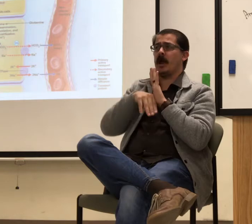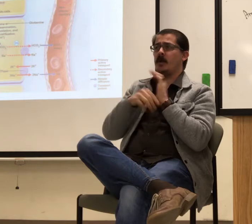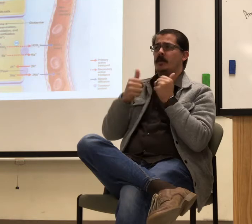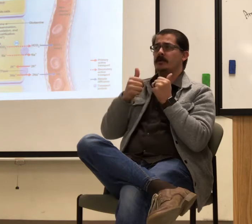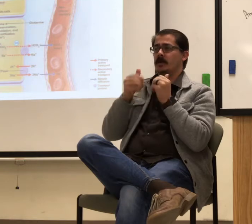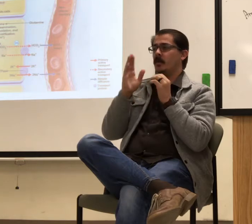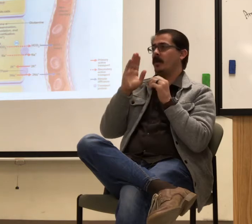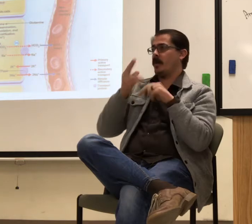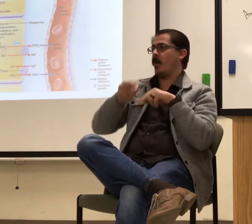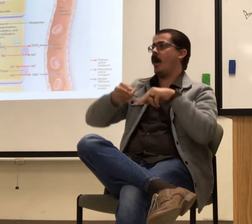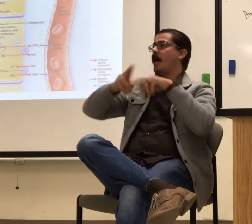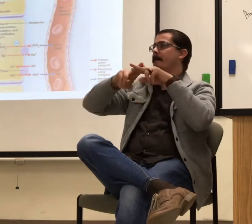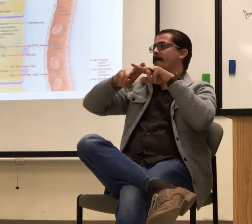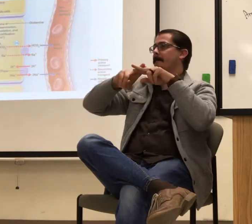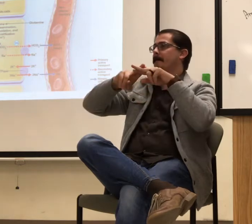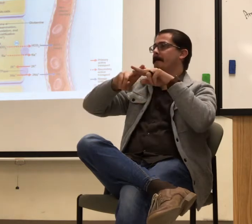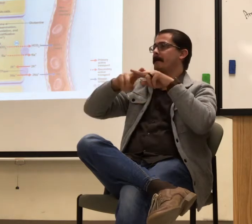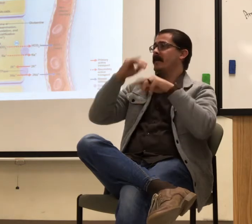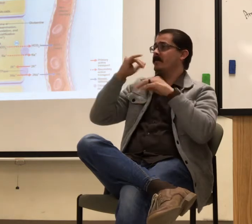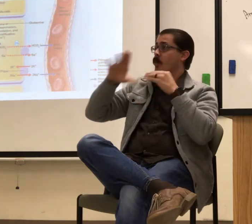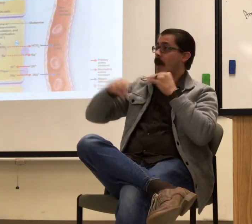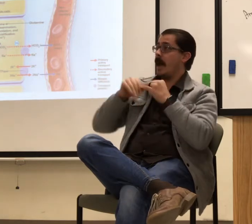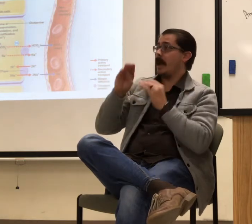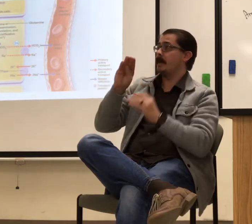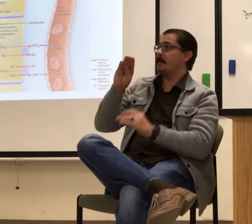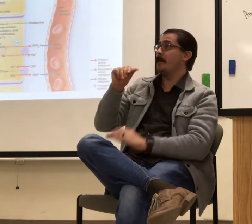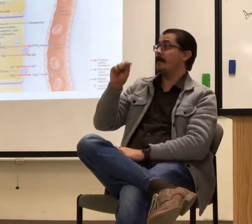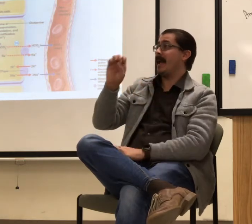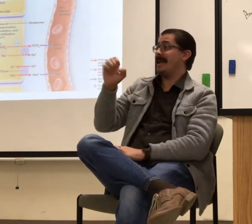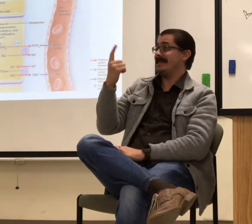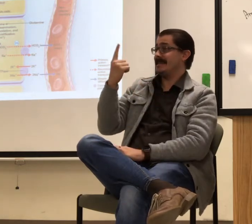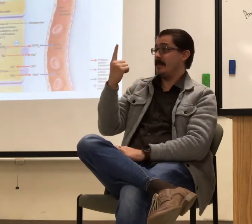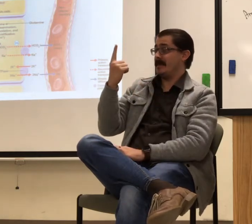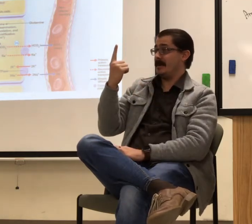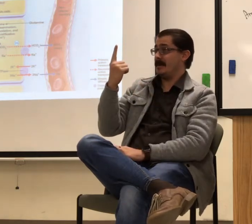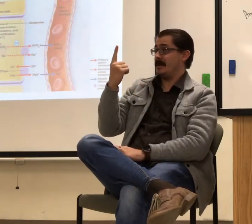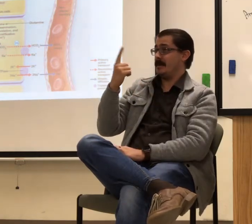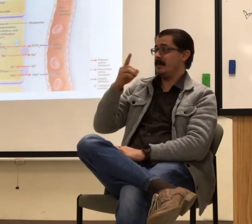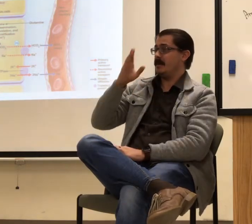It's going to go up. If you add base to something, it's going to like